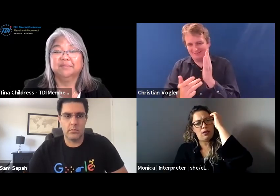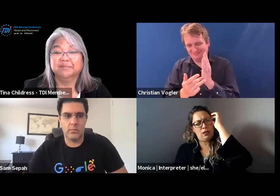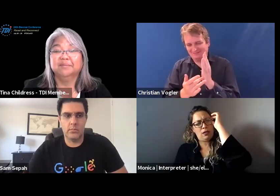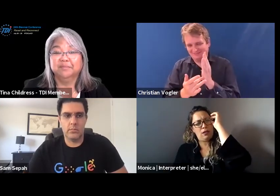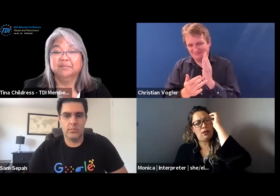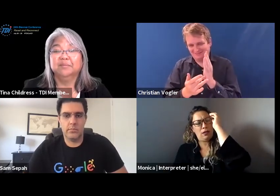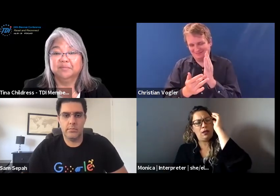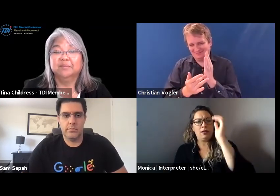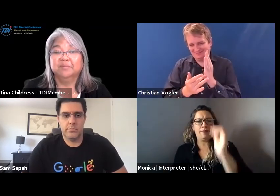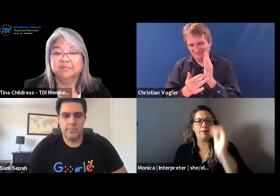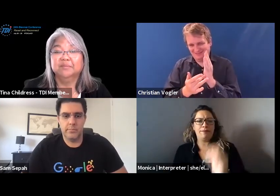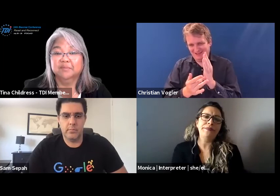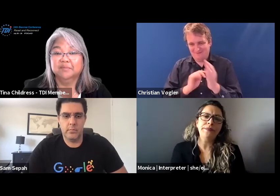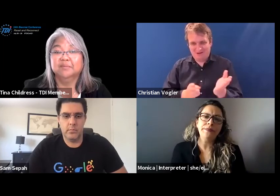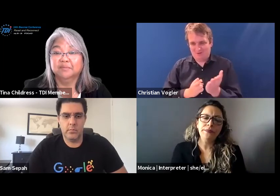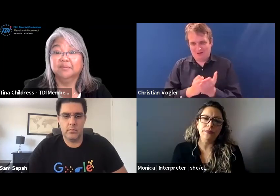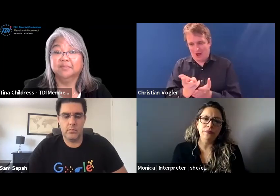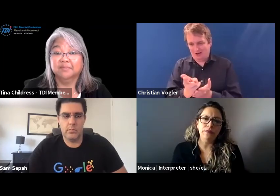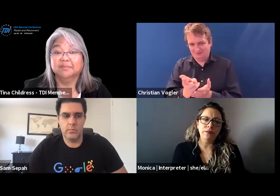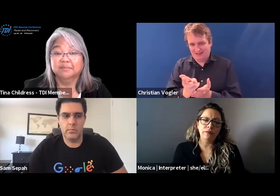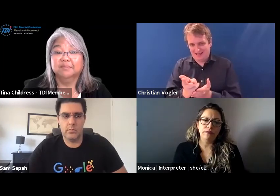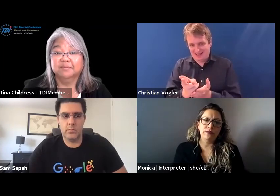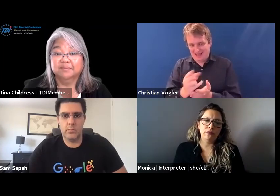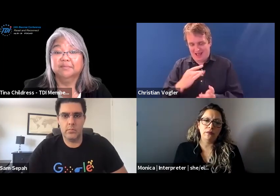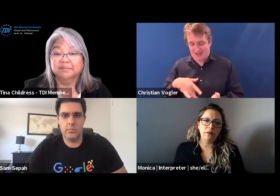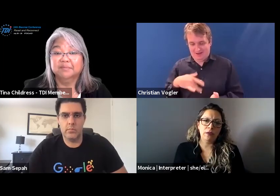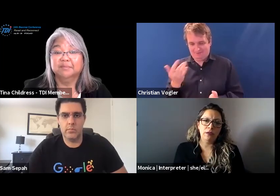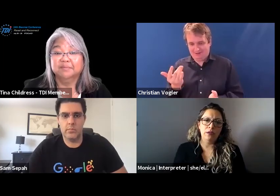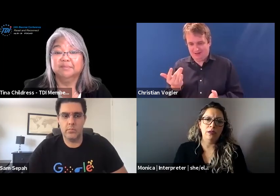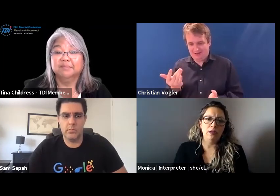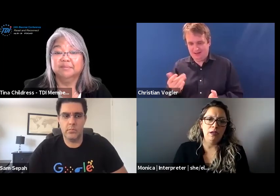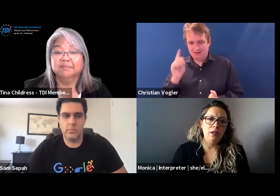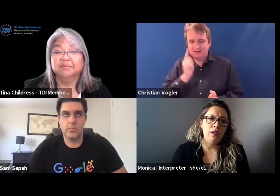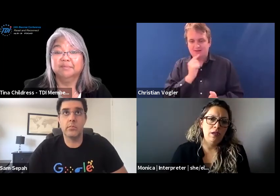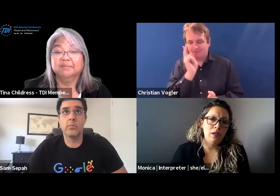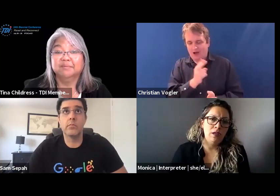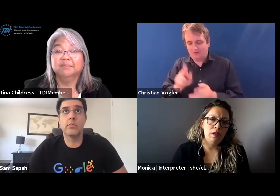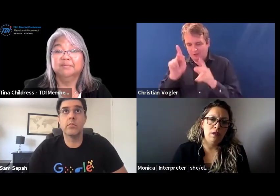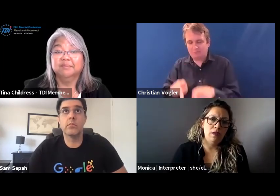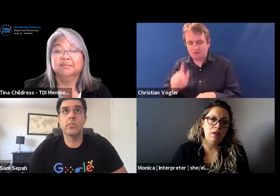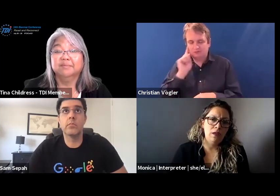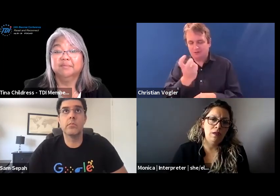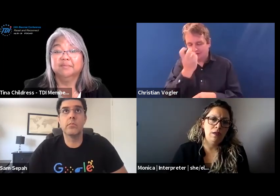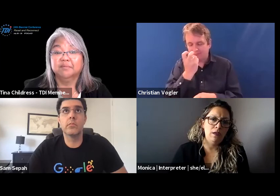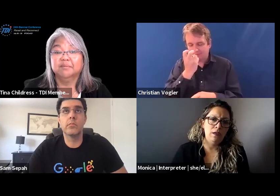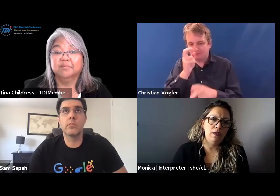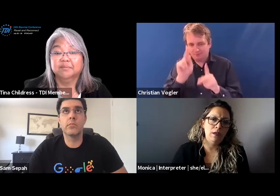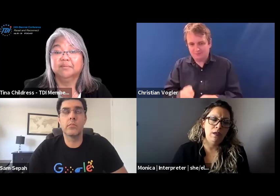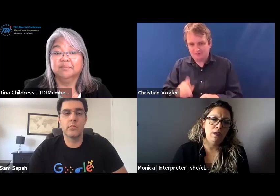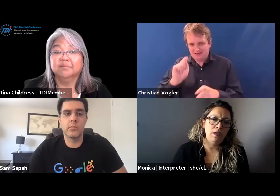with technology. To be honest, I feel that deaf and hard of hearing people